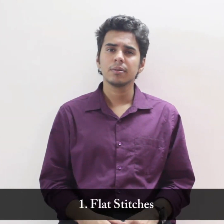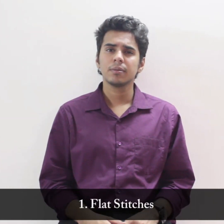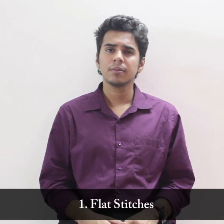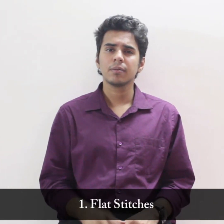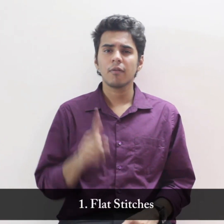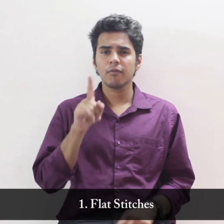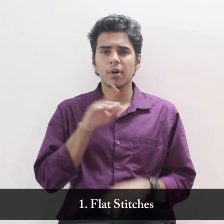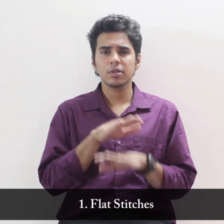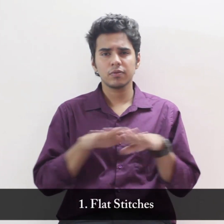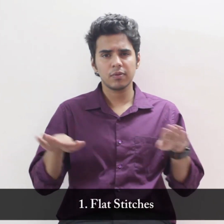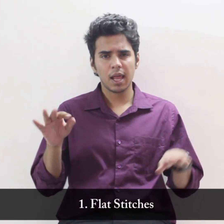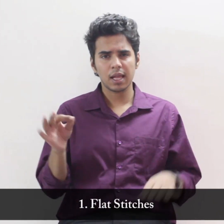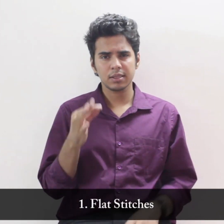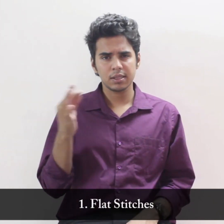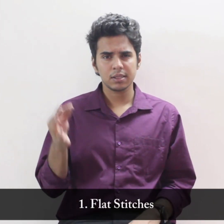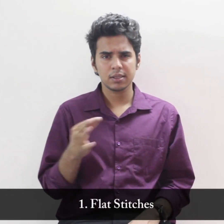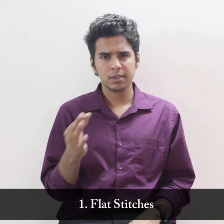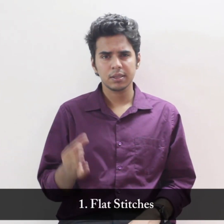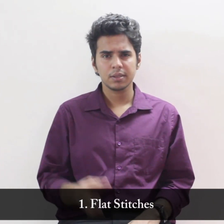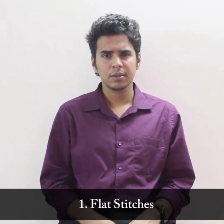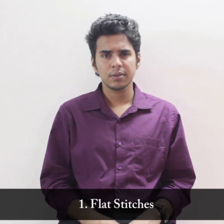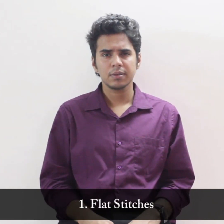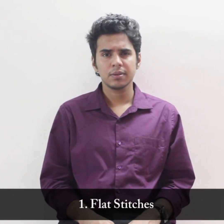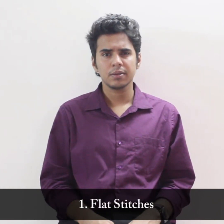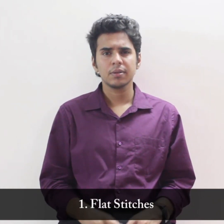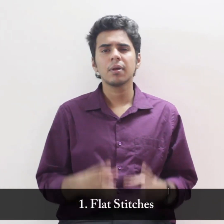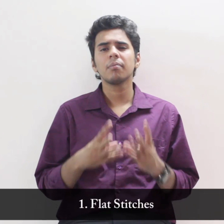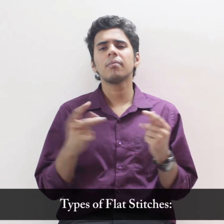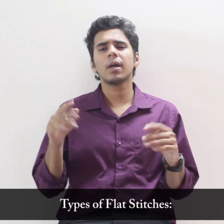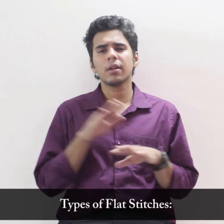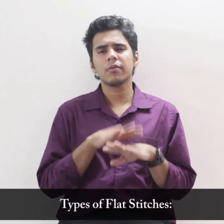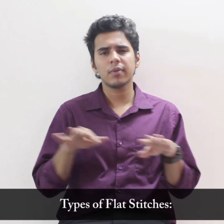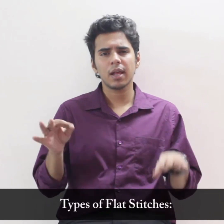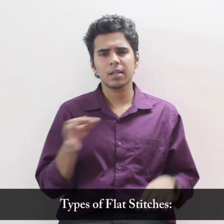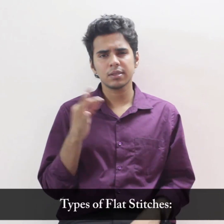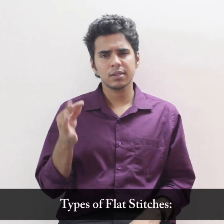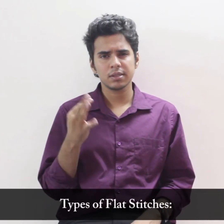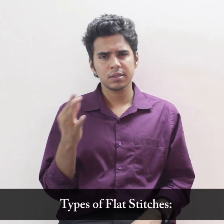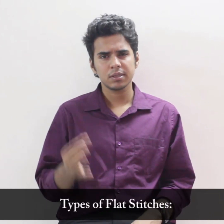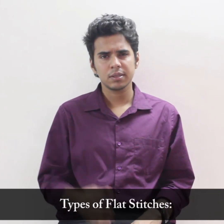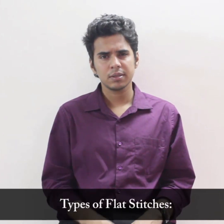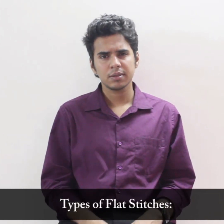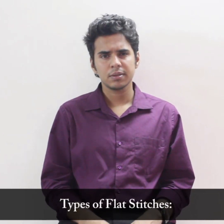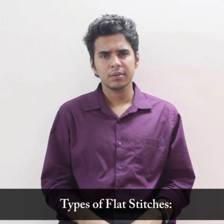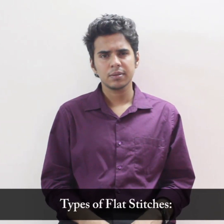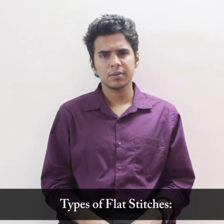Number 1. Flat stitches. Types of flat stitches: